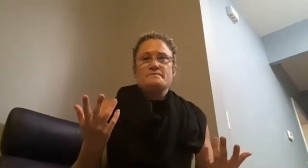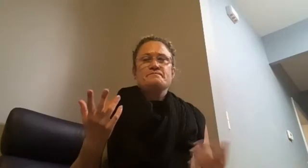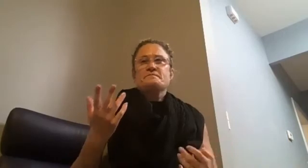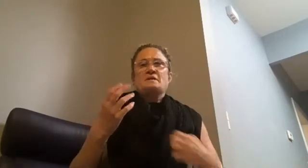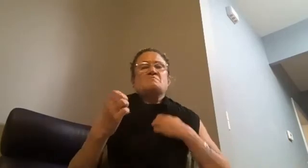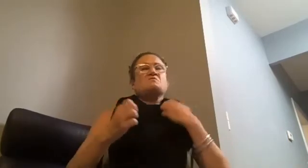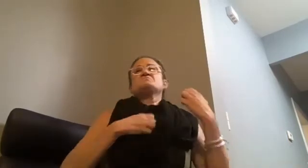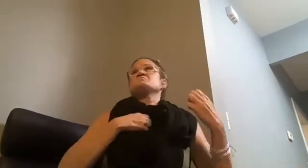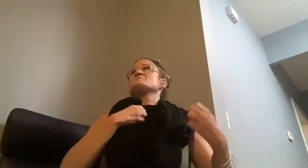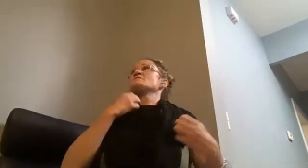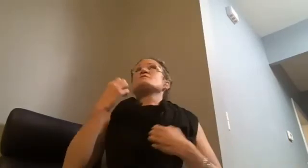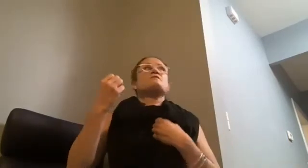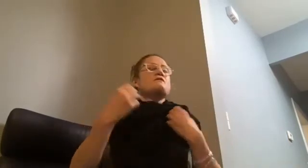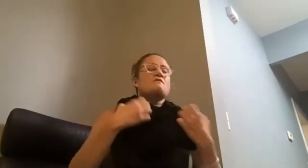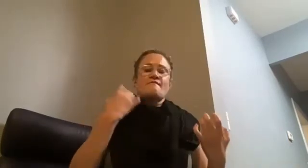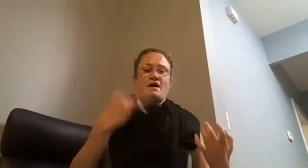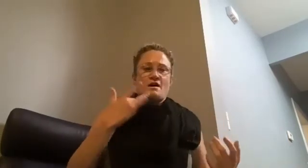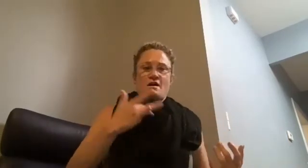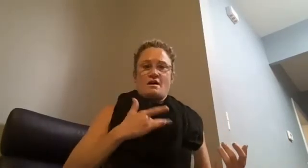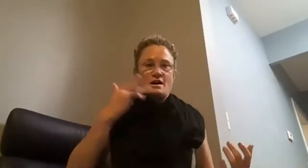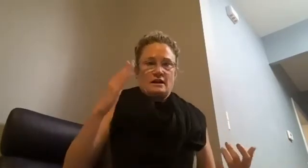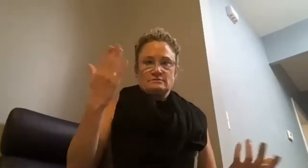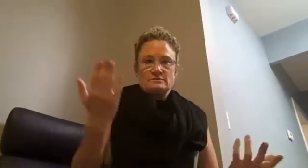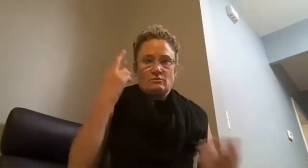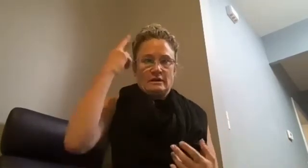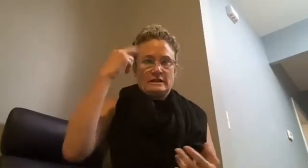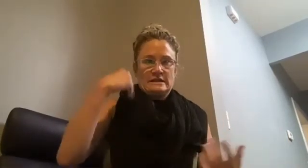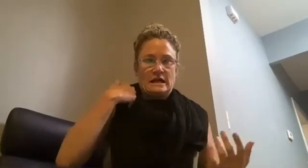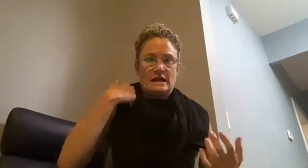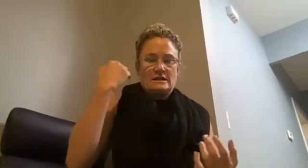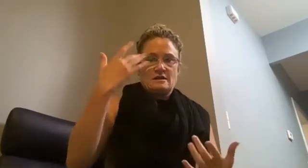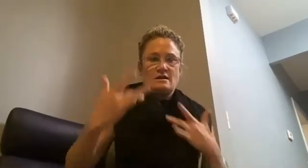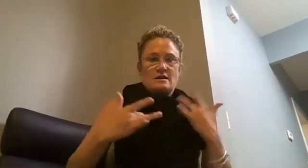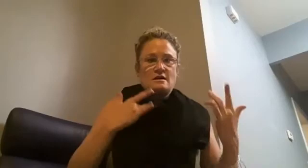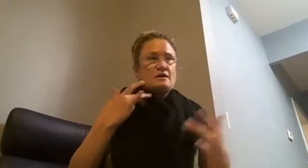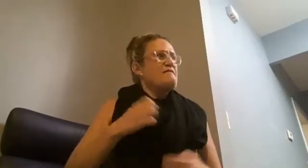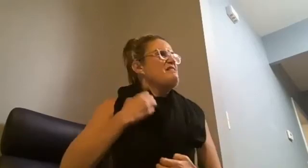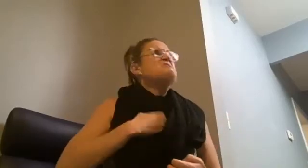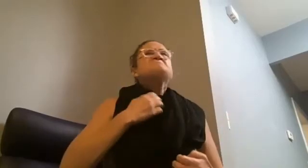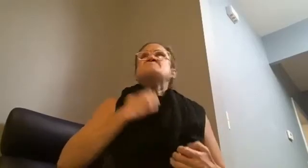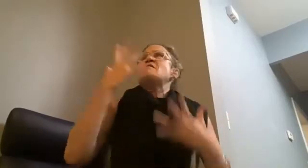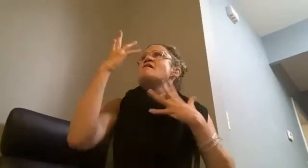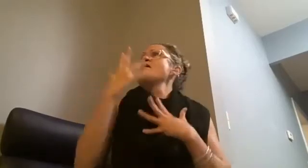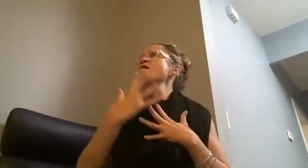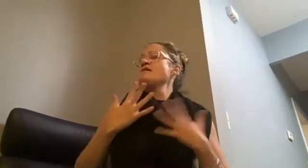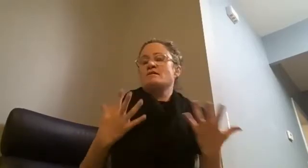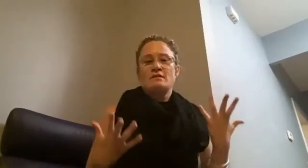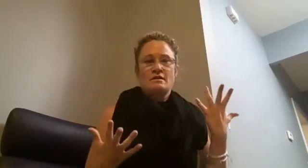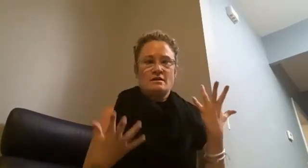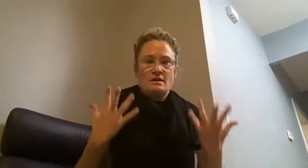despair in any given moment. And it's kind of that thing where you don't know how you feel about something until it's suddenly removed. And it was horrible.